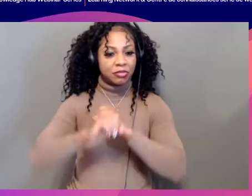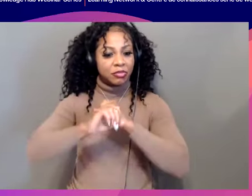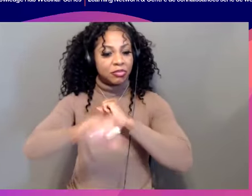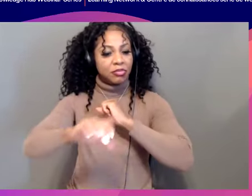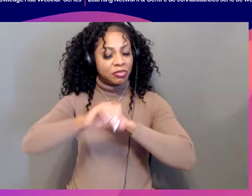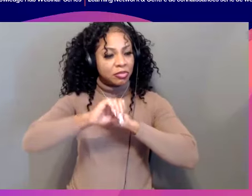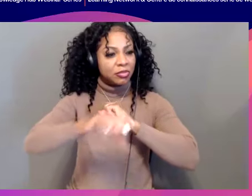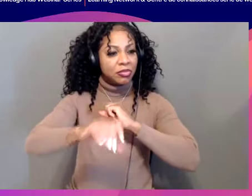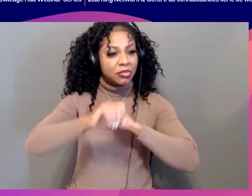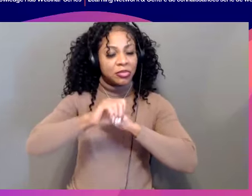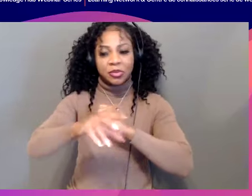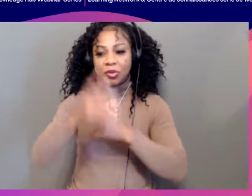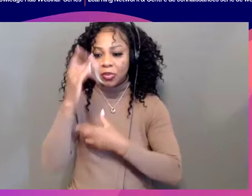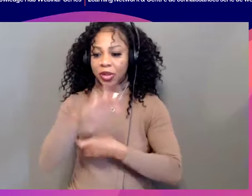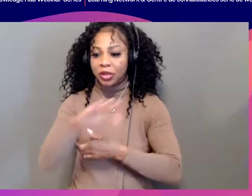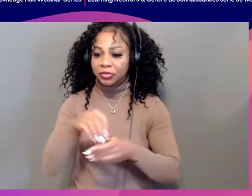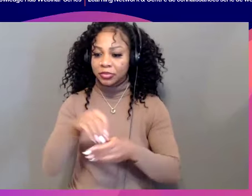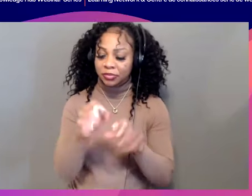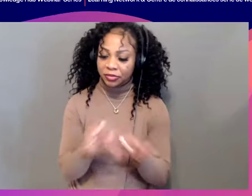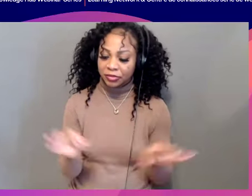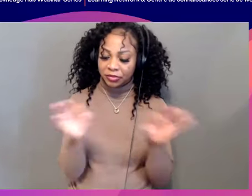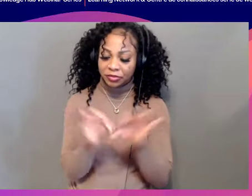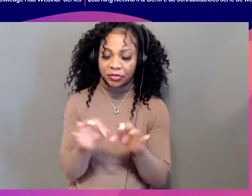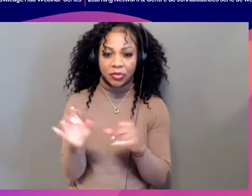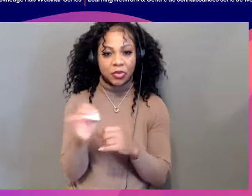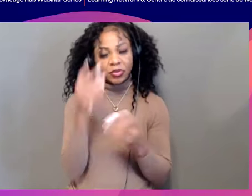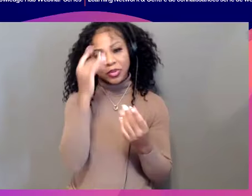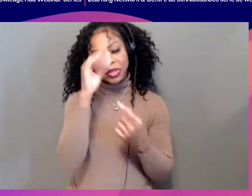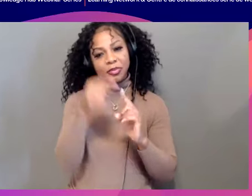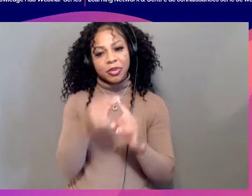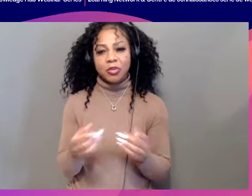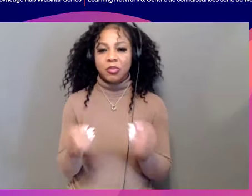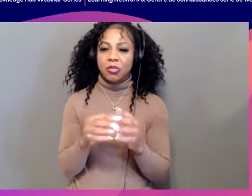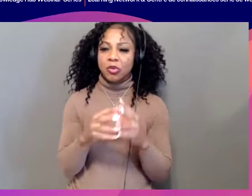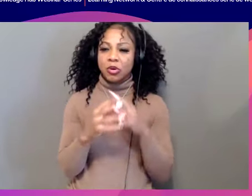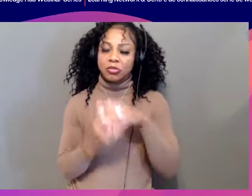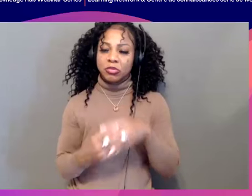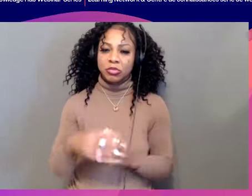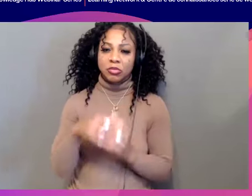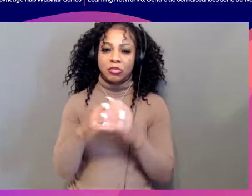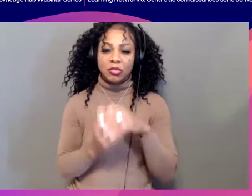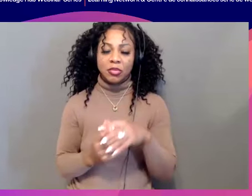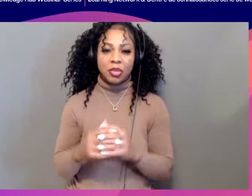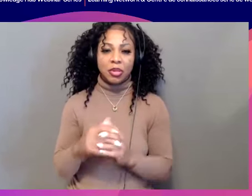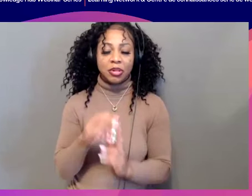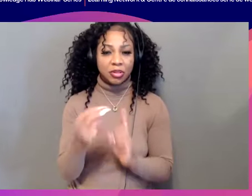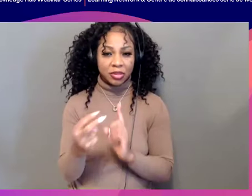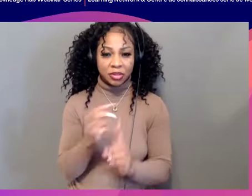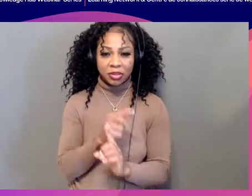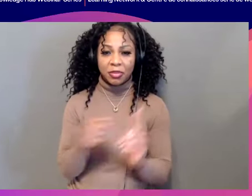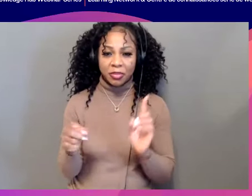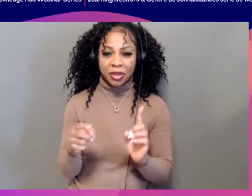the necessity of inclusion and of thinking more intersectionally, but we often still tend to